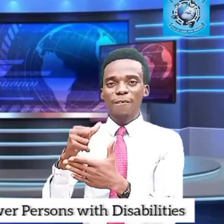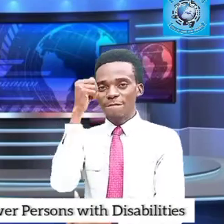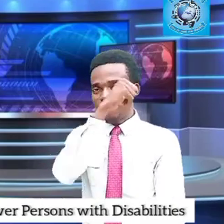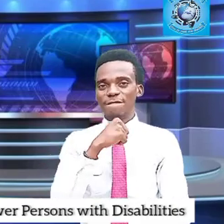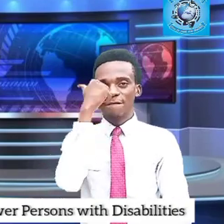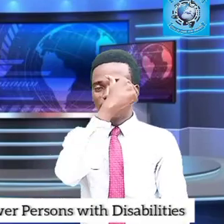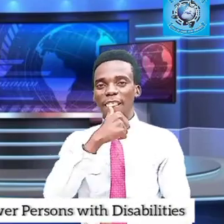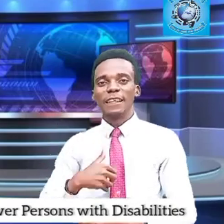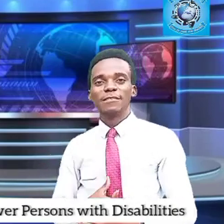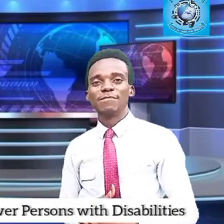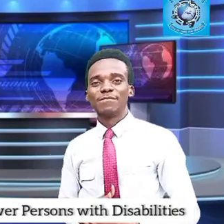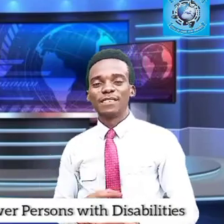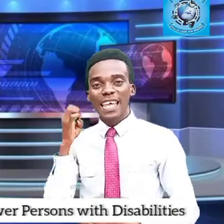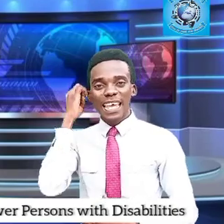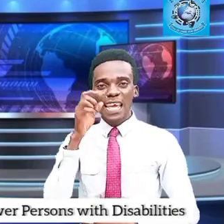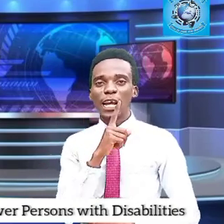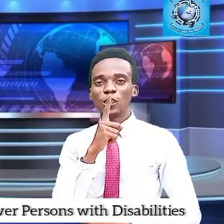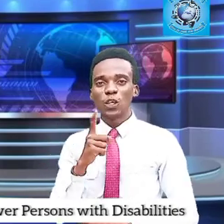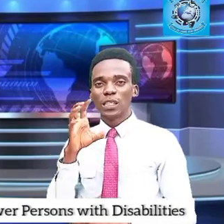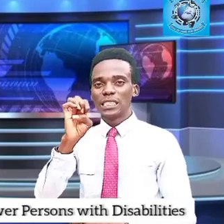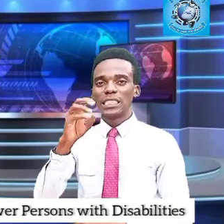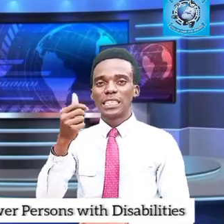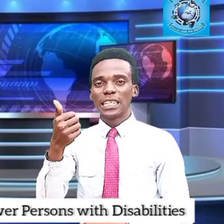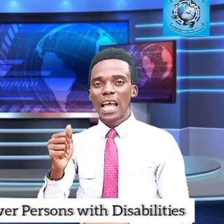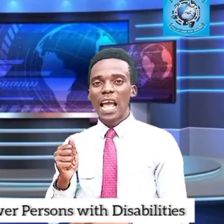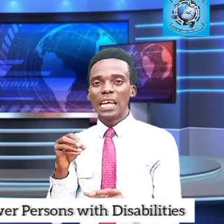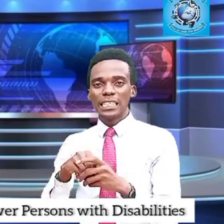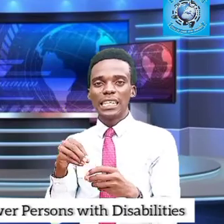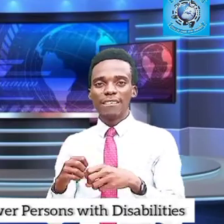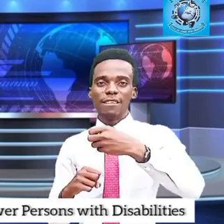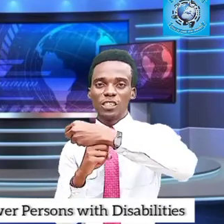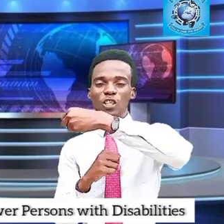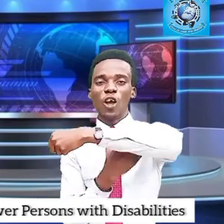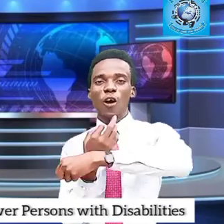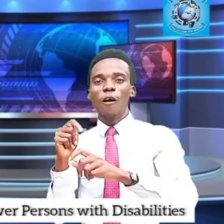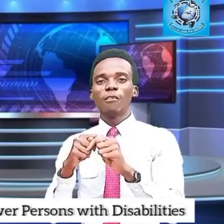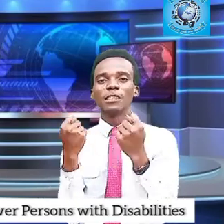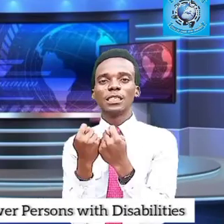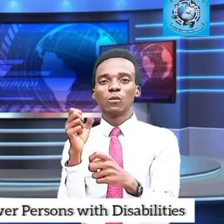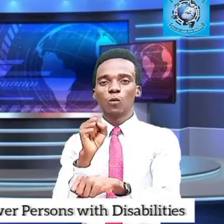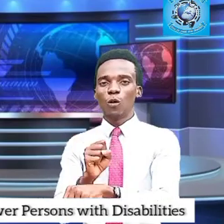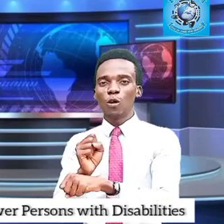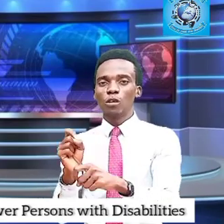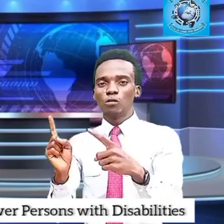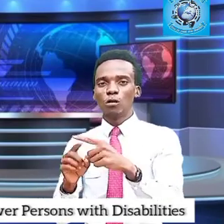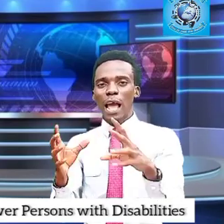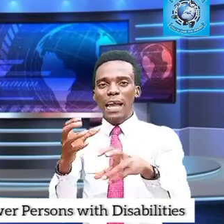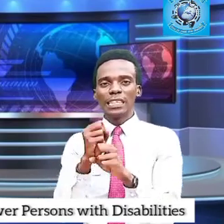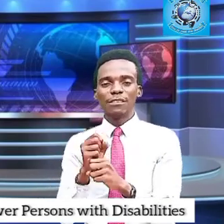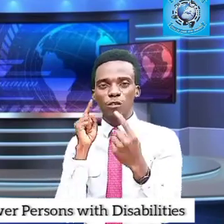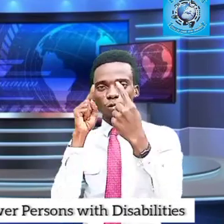Africa. He assured Cedar Seed Foundation of teamwork towards achieving the goals of